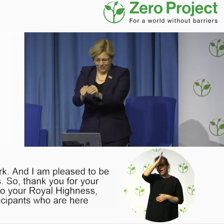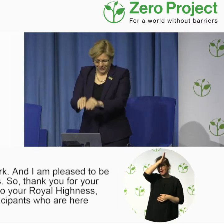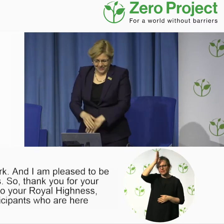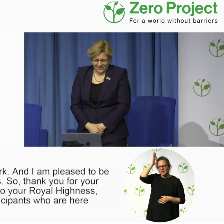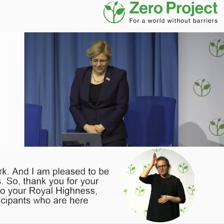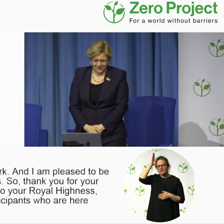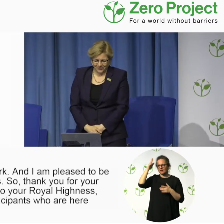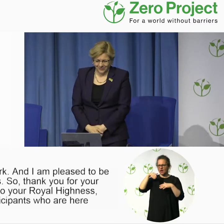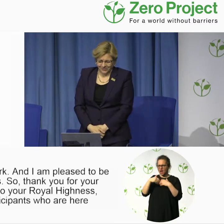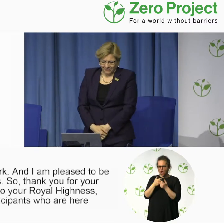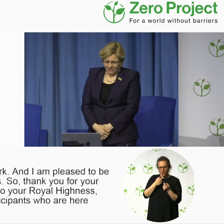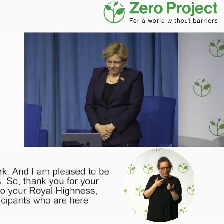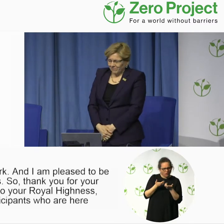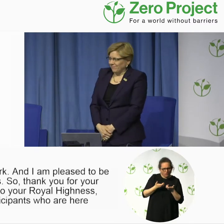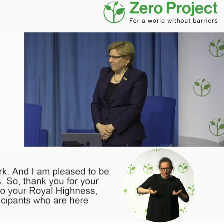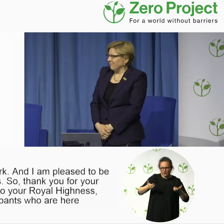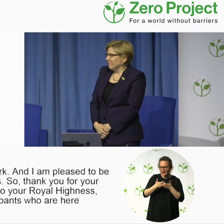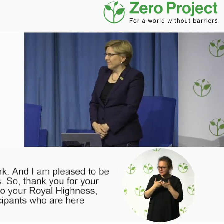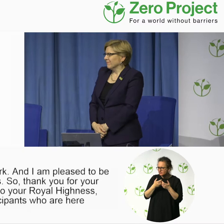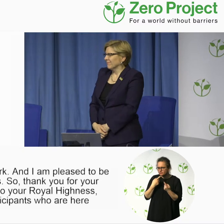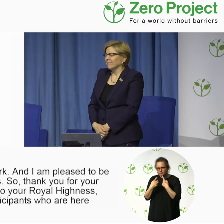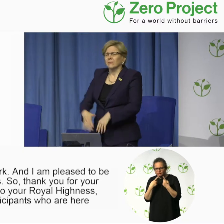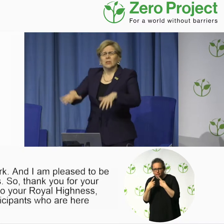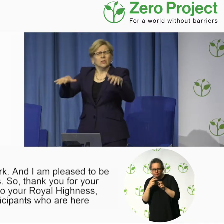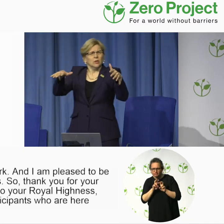all of the participants who are here at this convention.